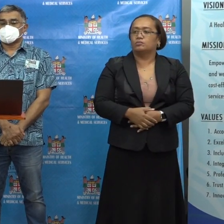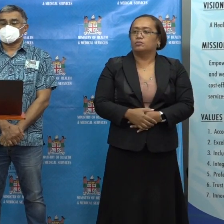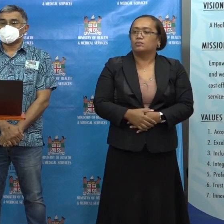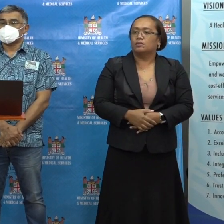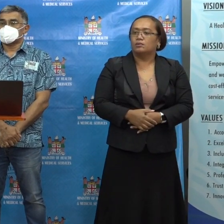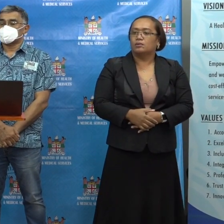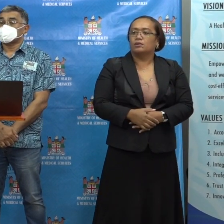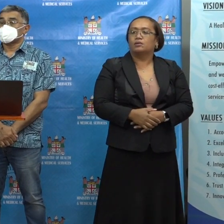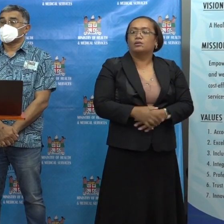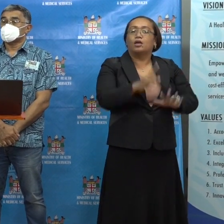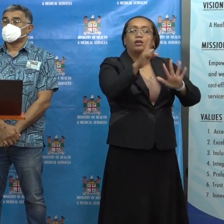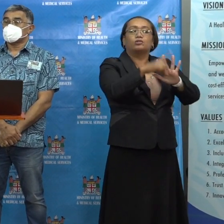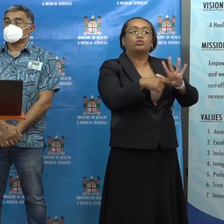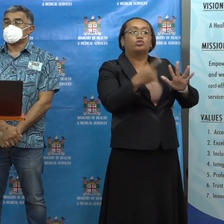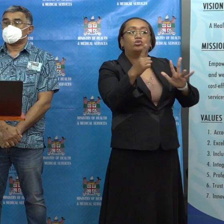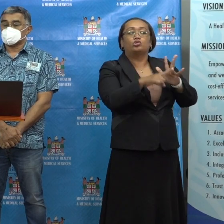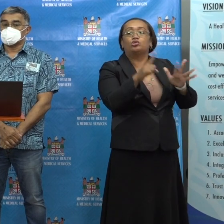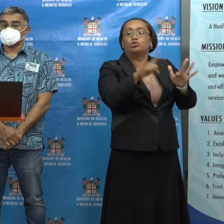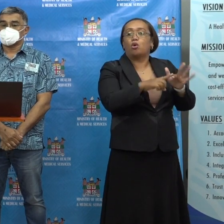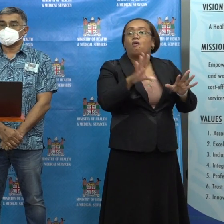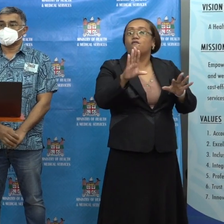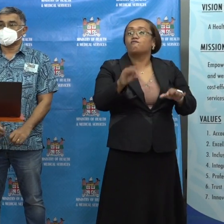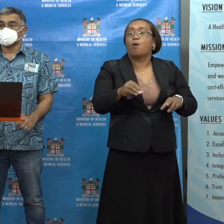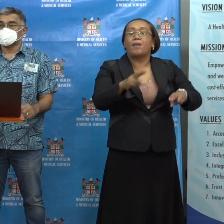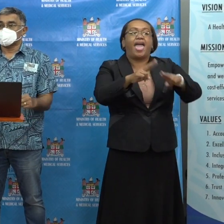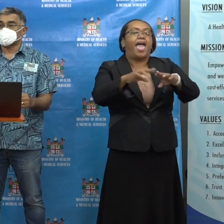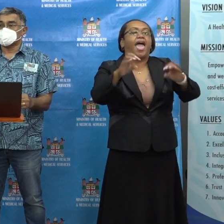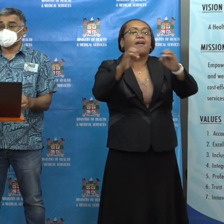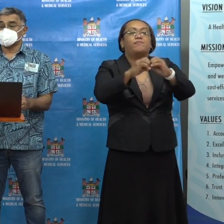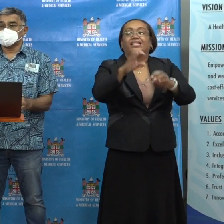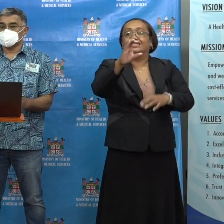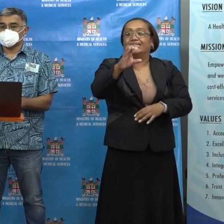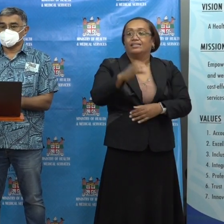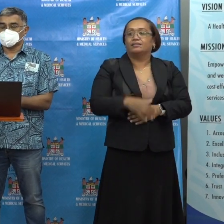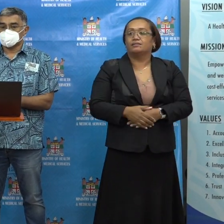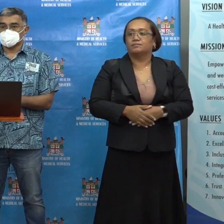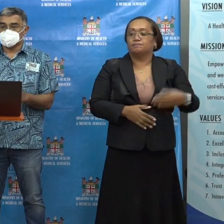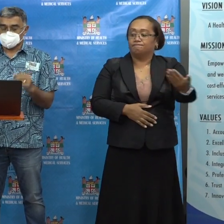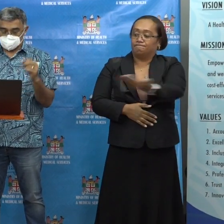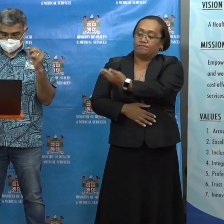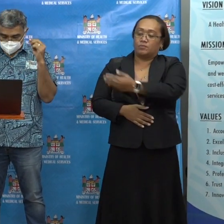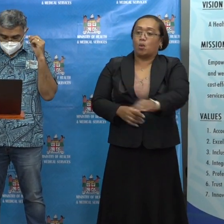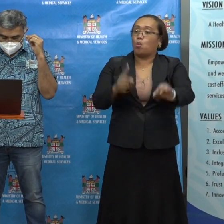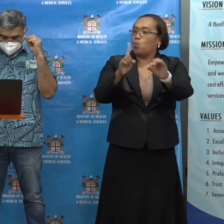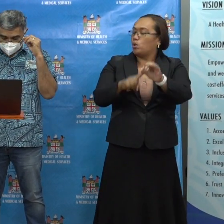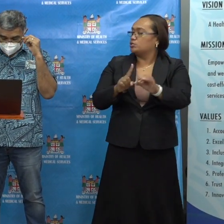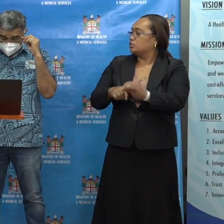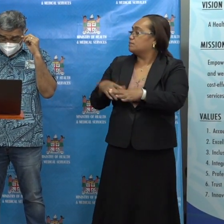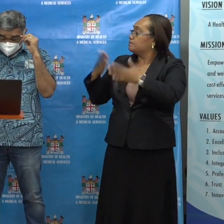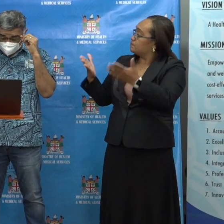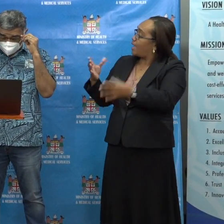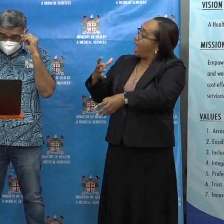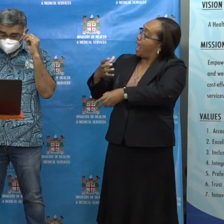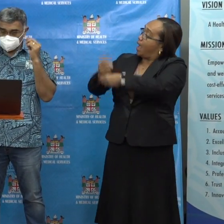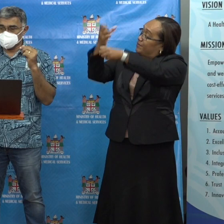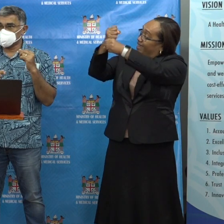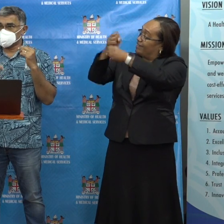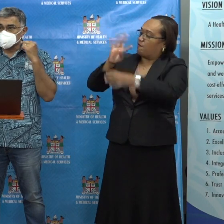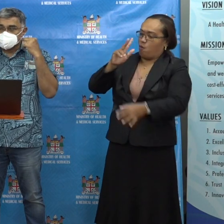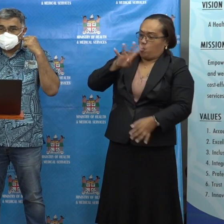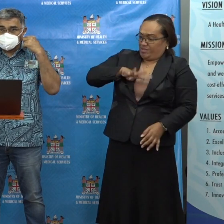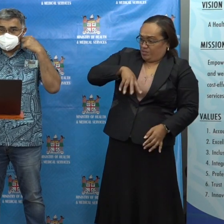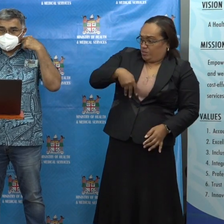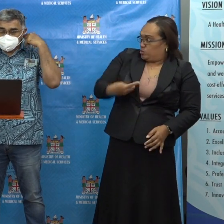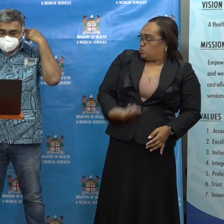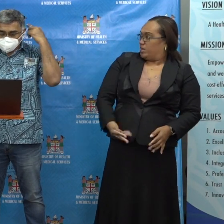from. Josaya Nanunga from FBC News. I will direct this question to Dr. Fong. With the screening updates, how many